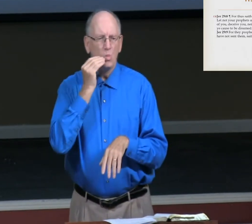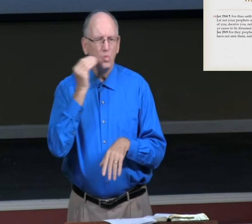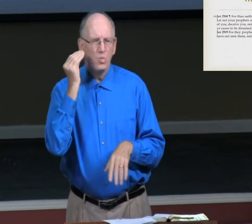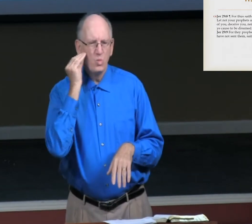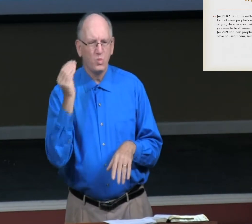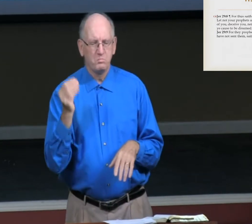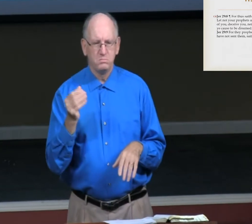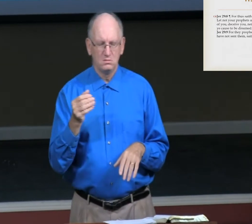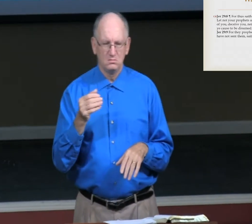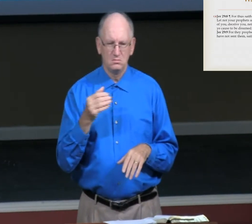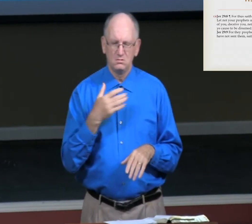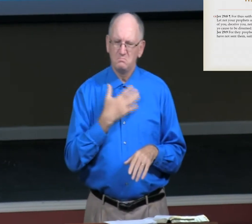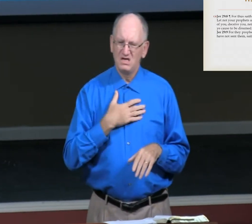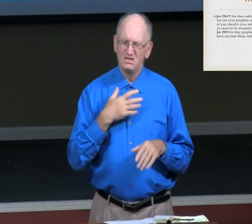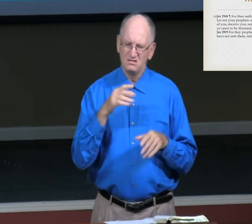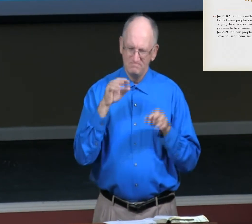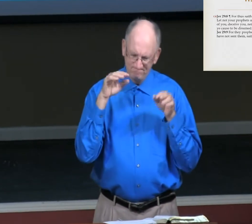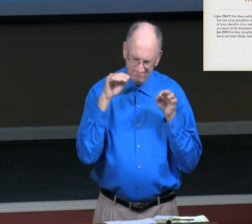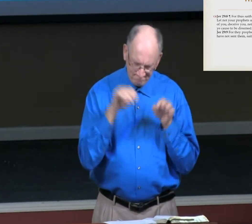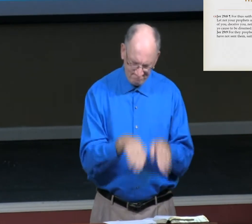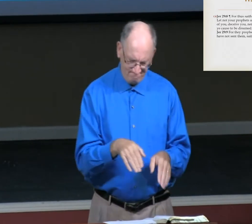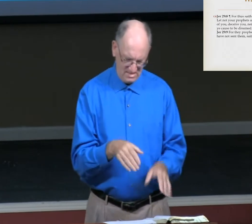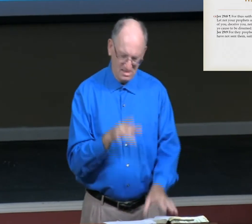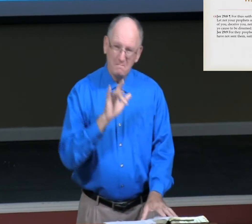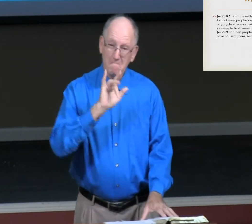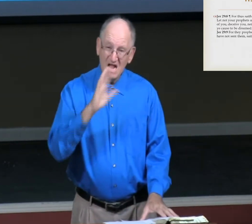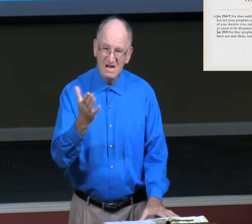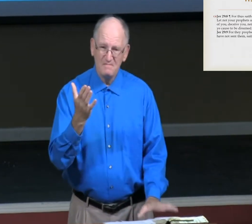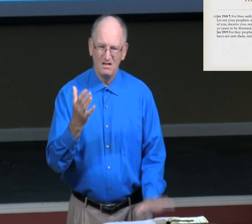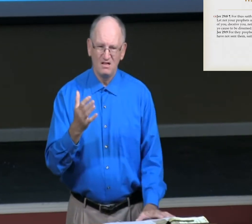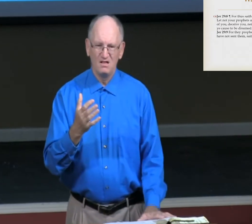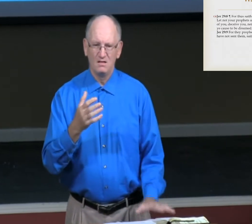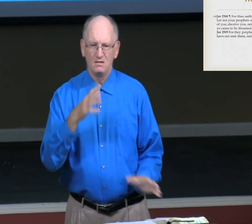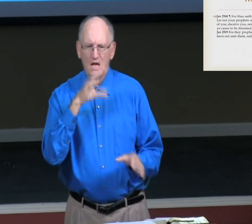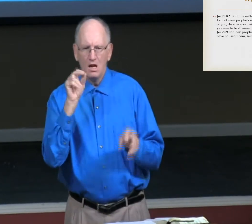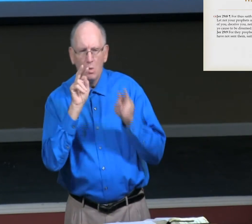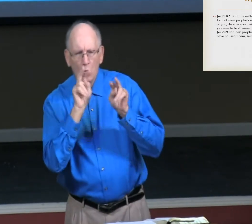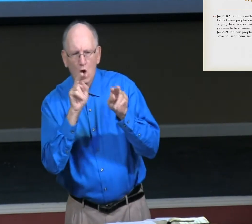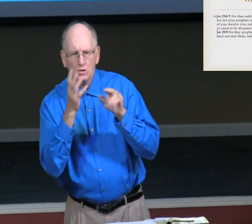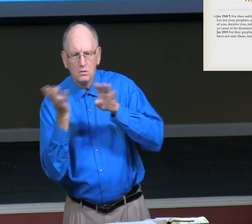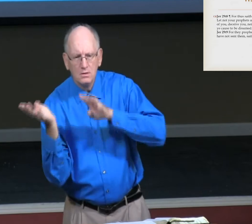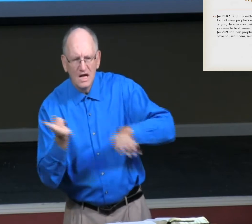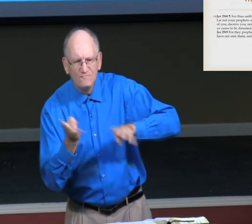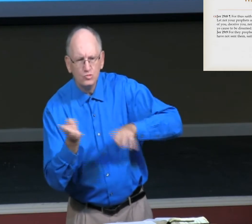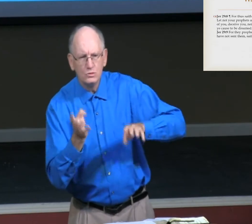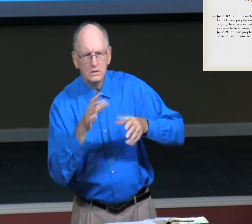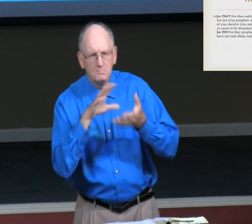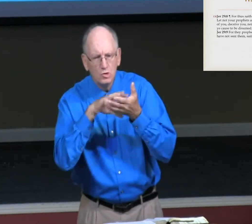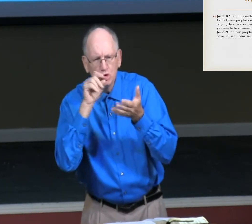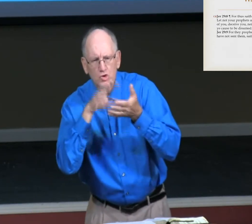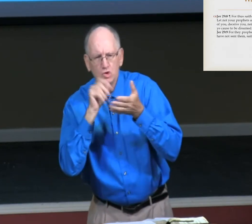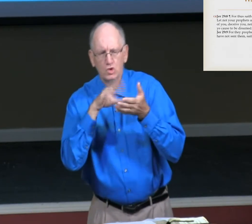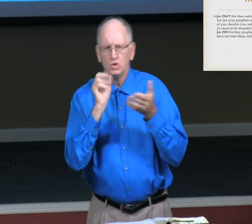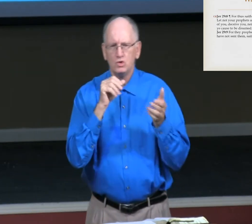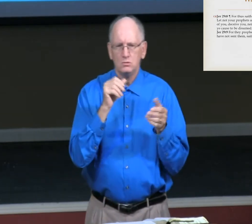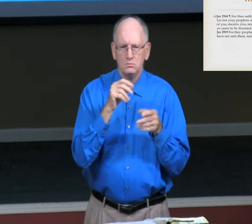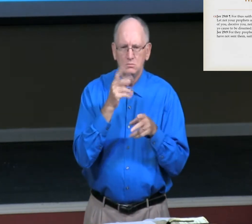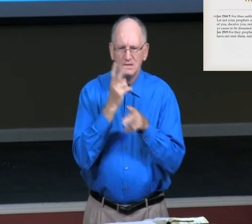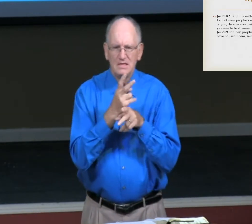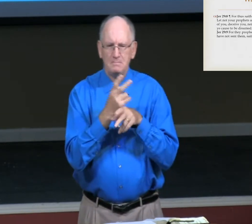When you're just idle at home, stay in the Bible. Go ahead and watch the live stream